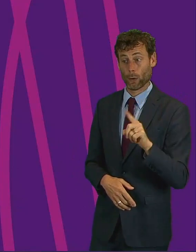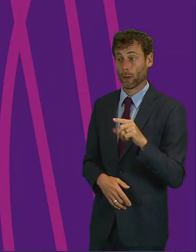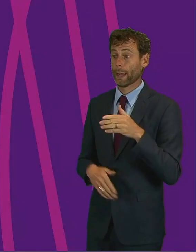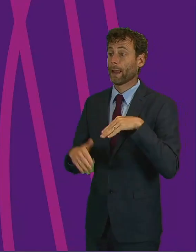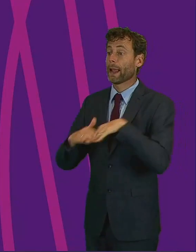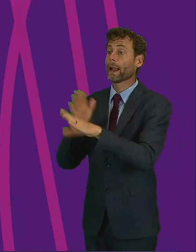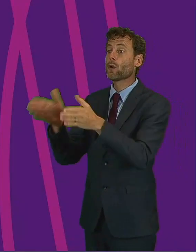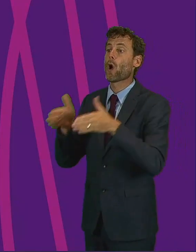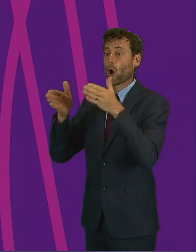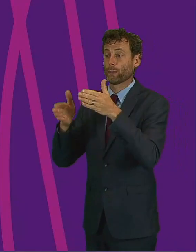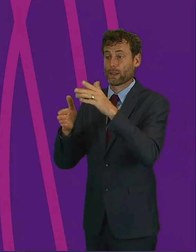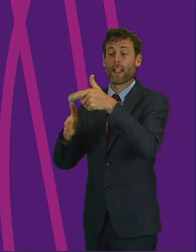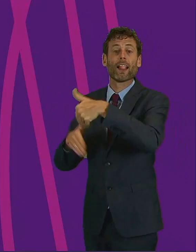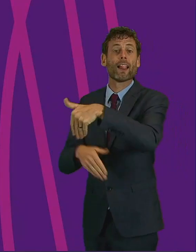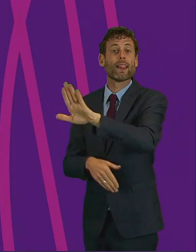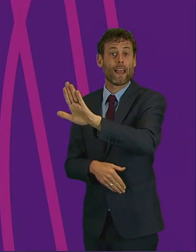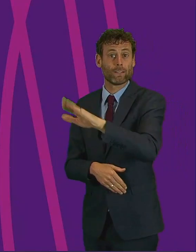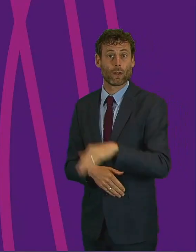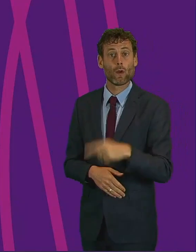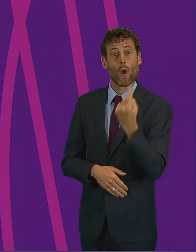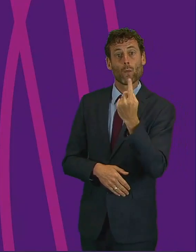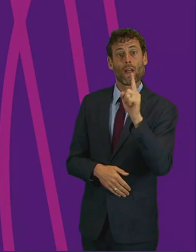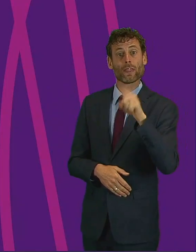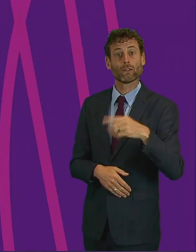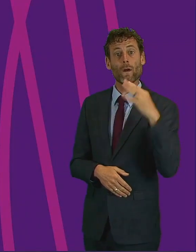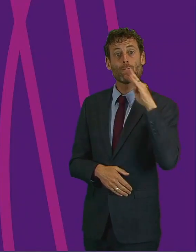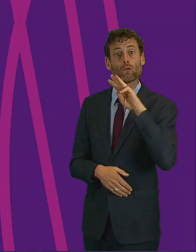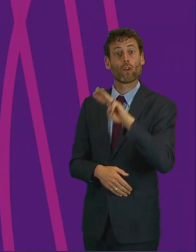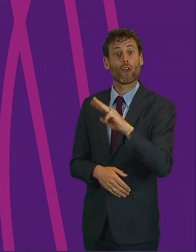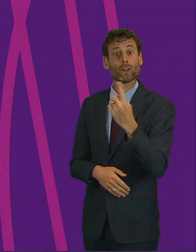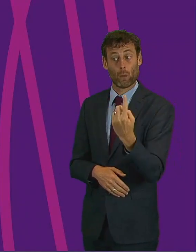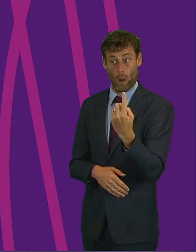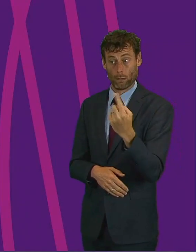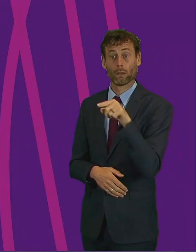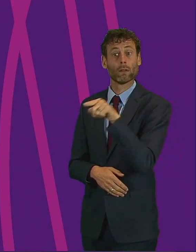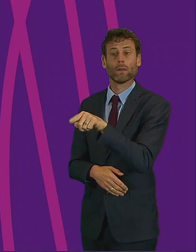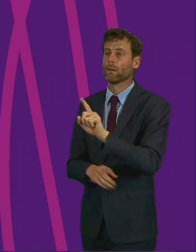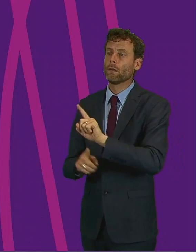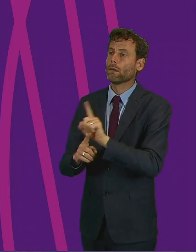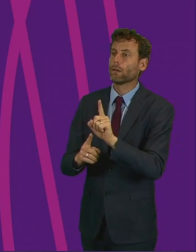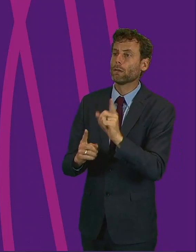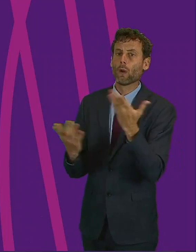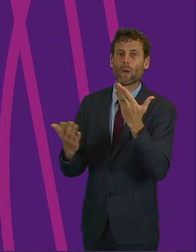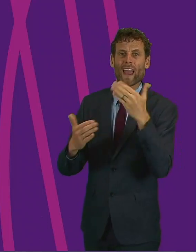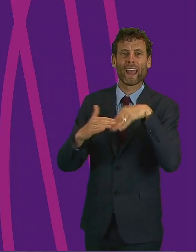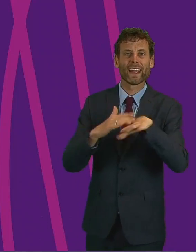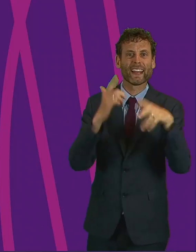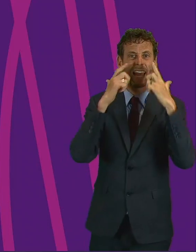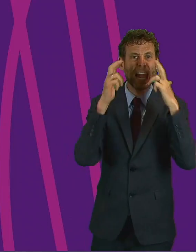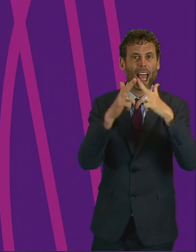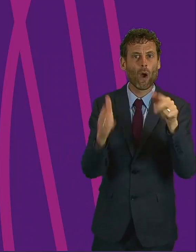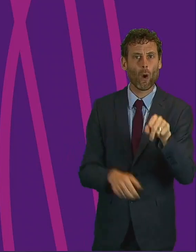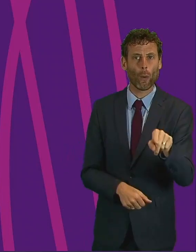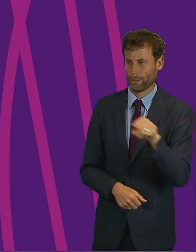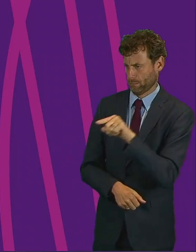and 1,431 of these went into care homes. Can the First Minister tell us